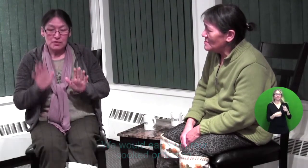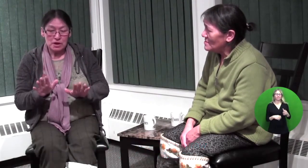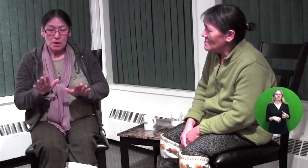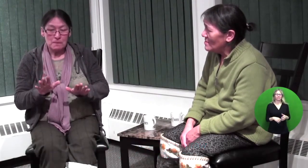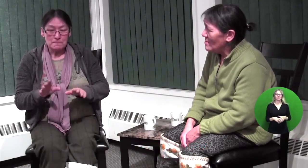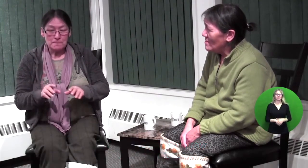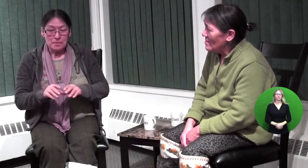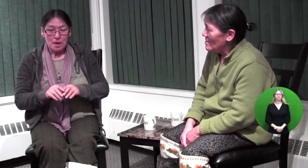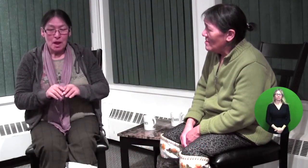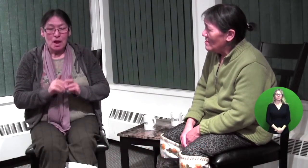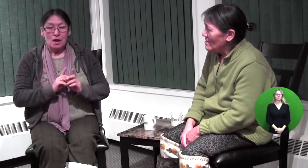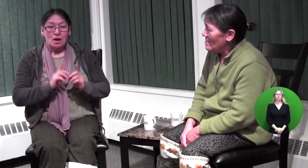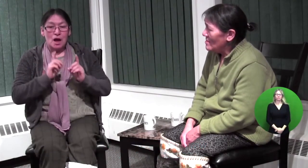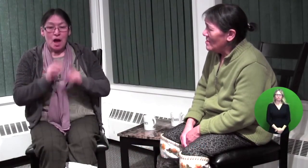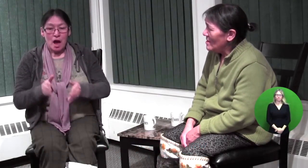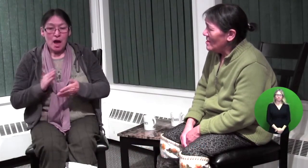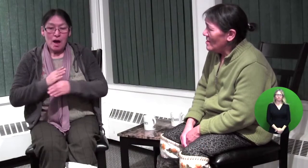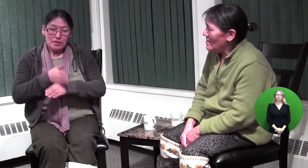eat.